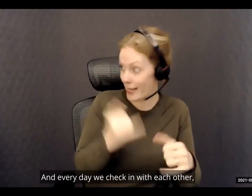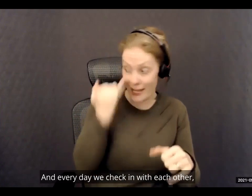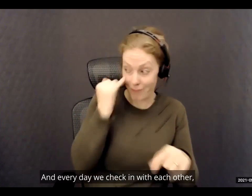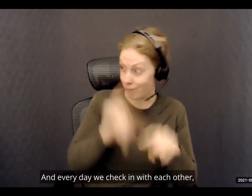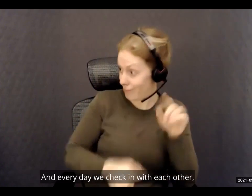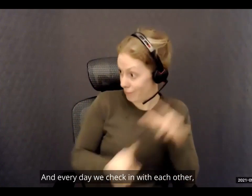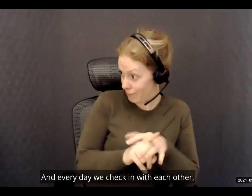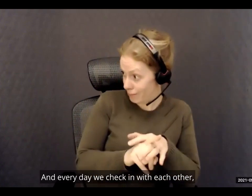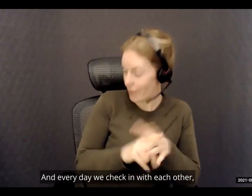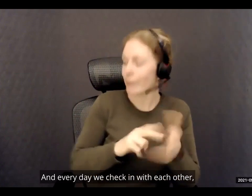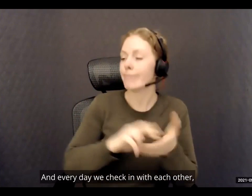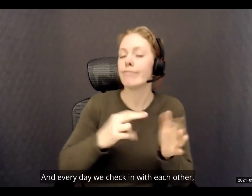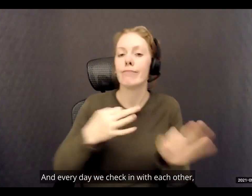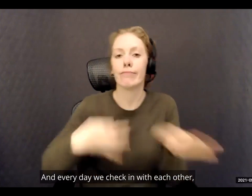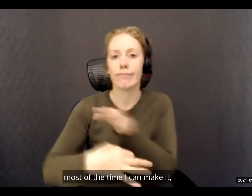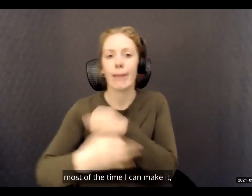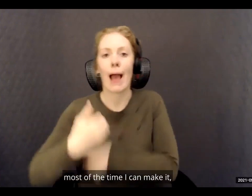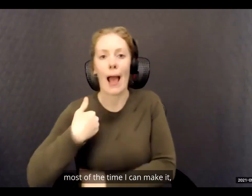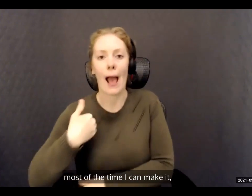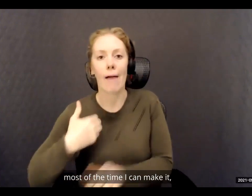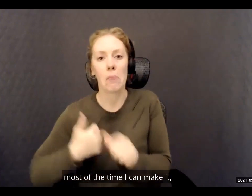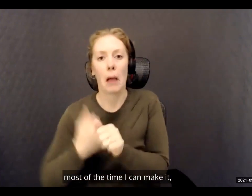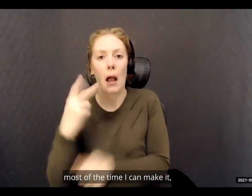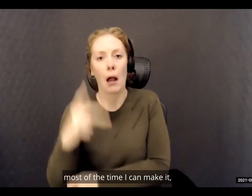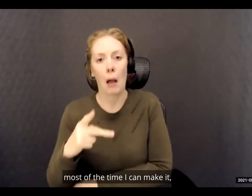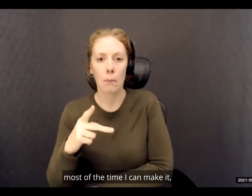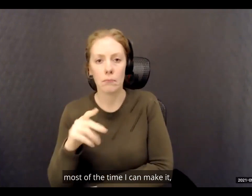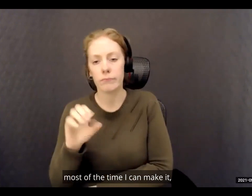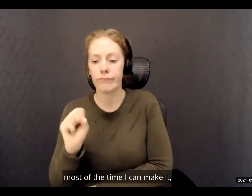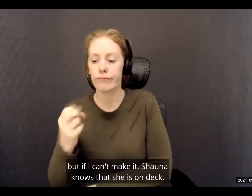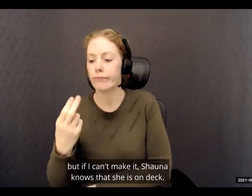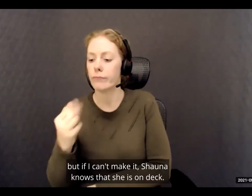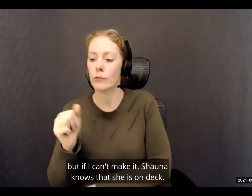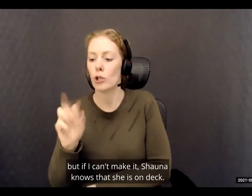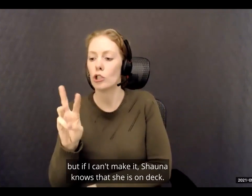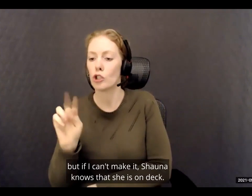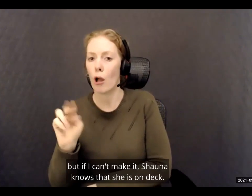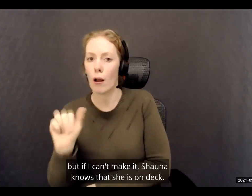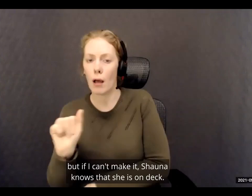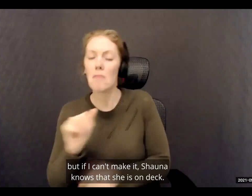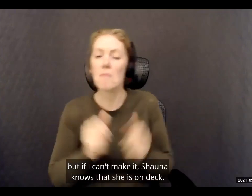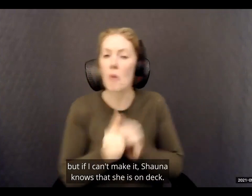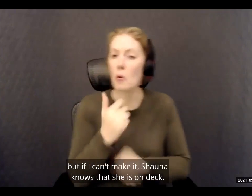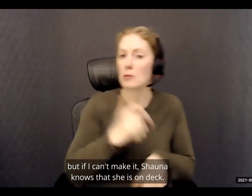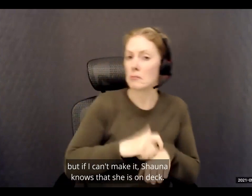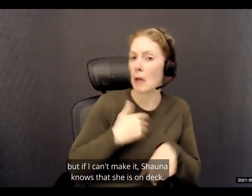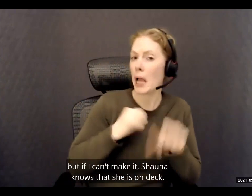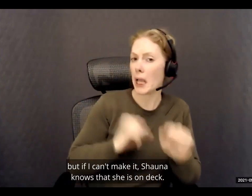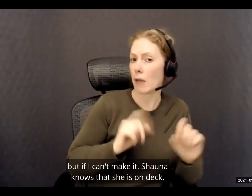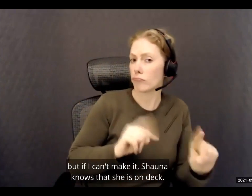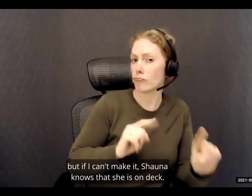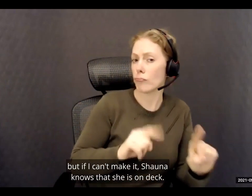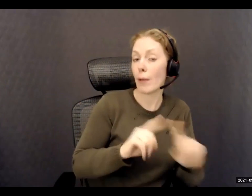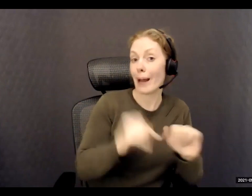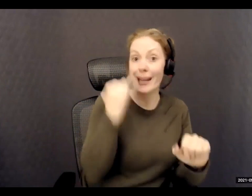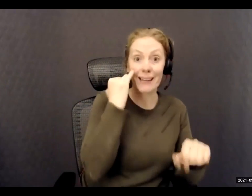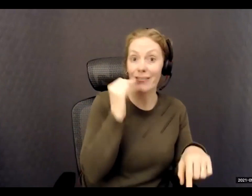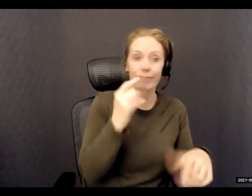day we check in with each other. Most of the time I can make it, but if I can't make it, Shauna knows that she is on